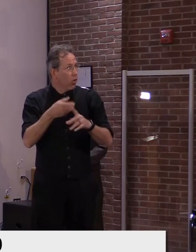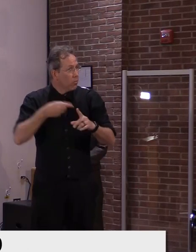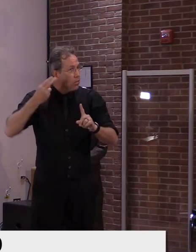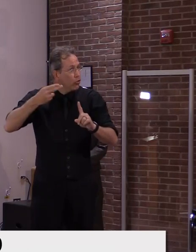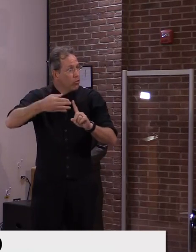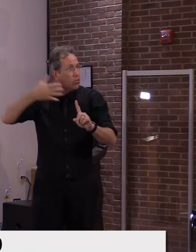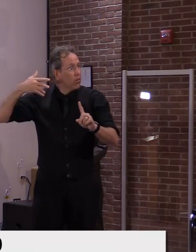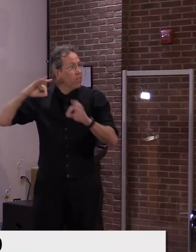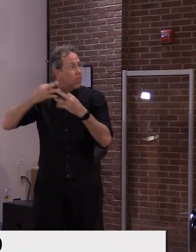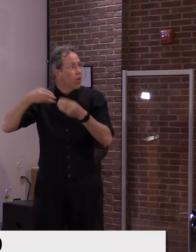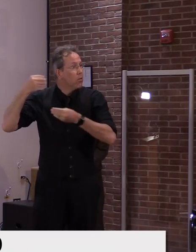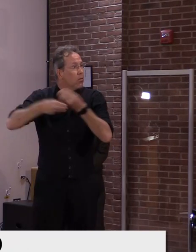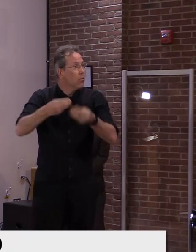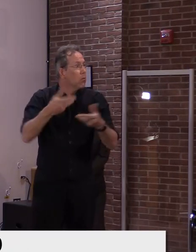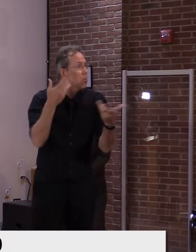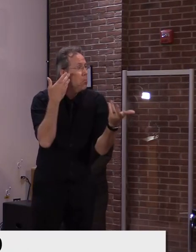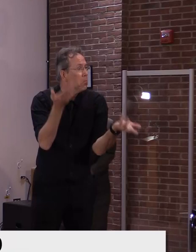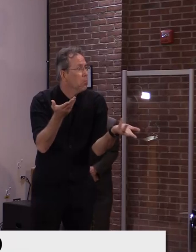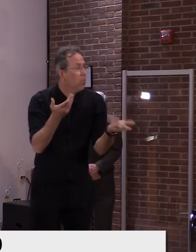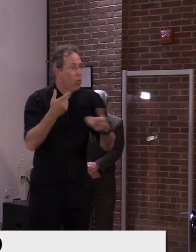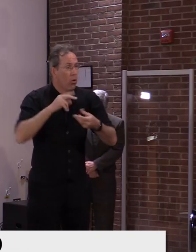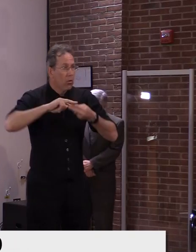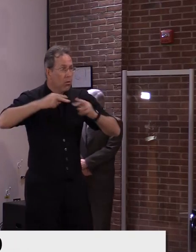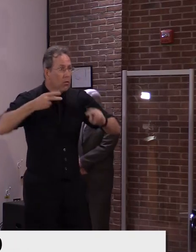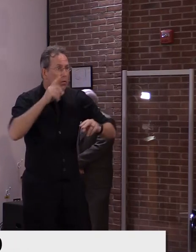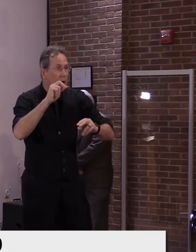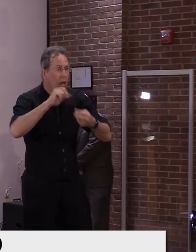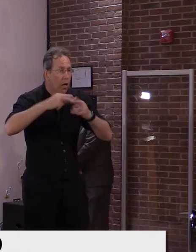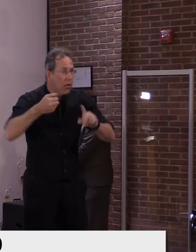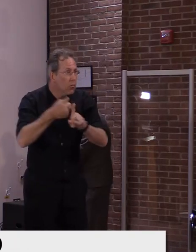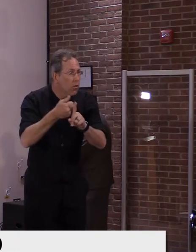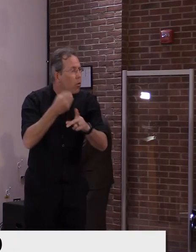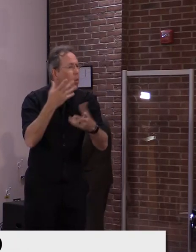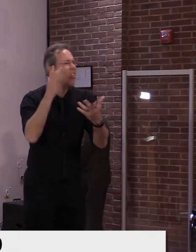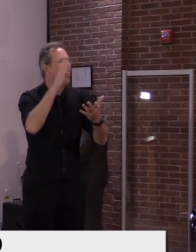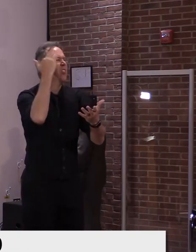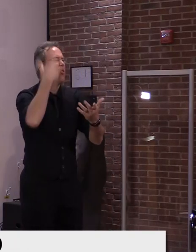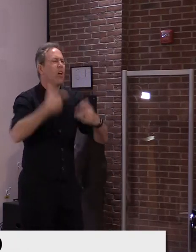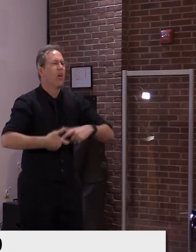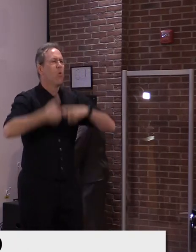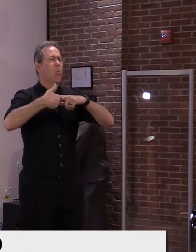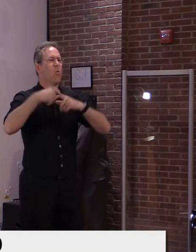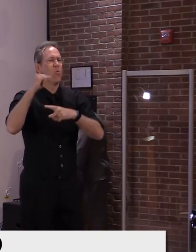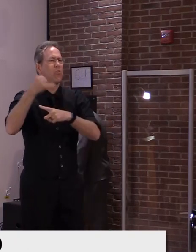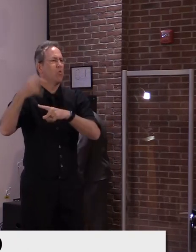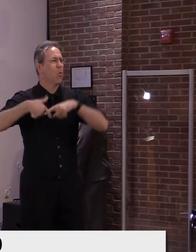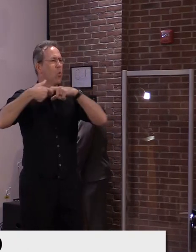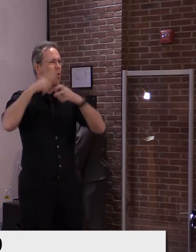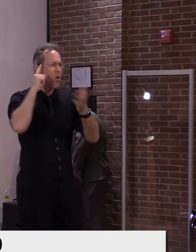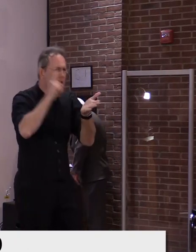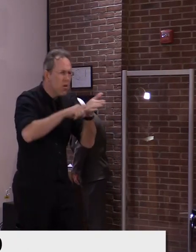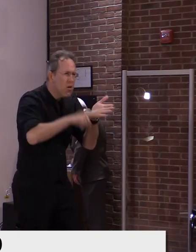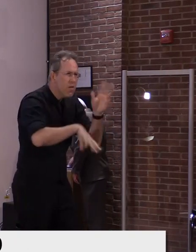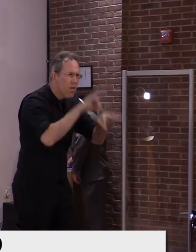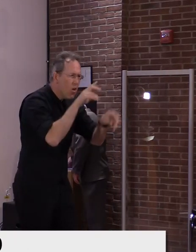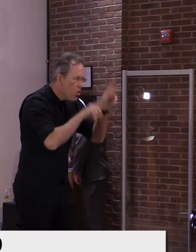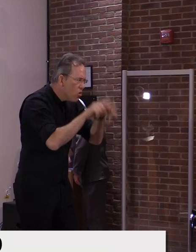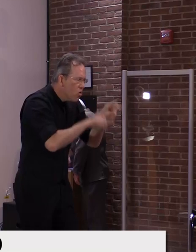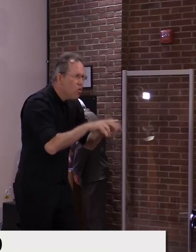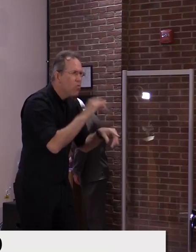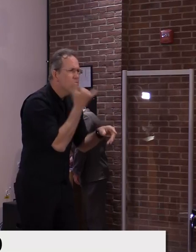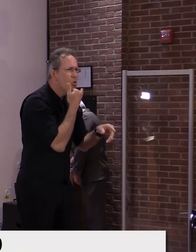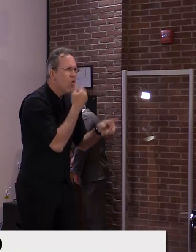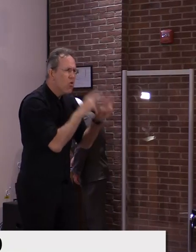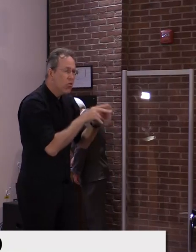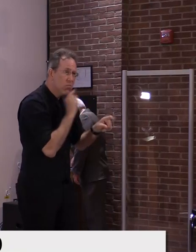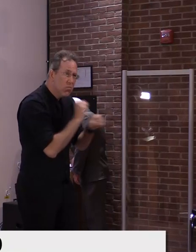that's why, again, the pause is a good idea to get this kind of information under our belts as best it can happen.